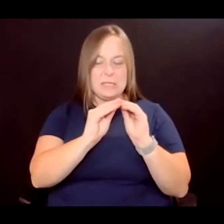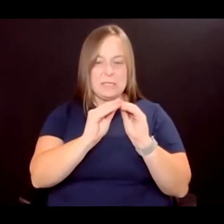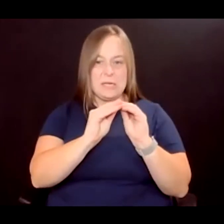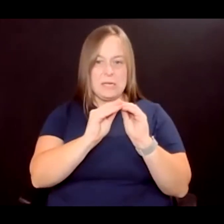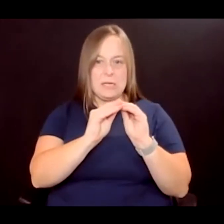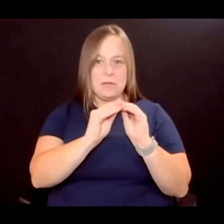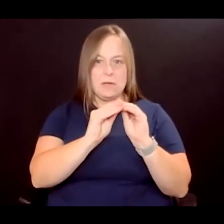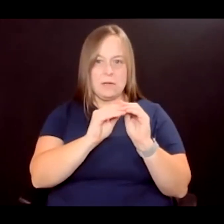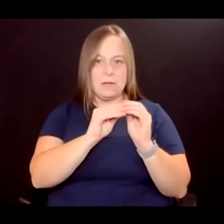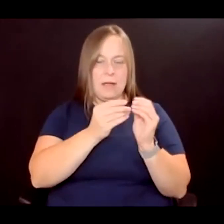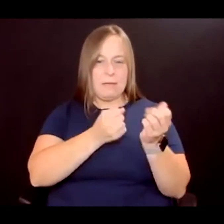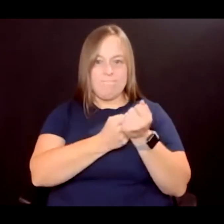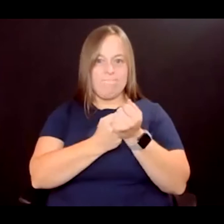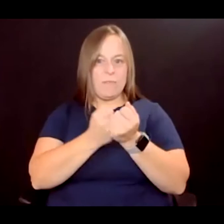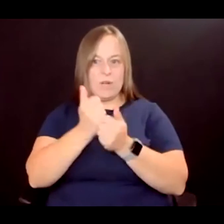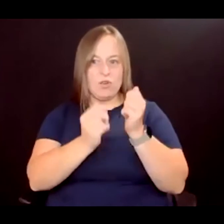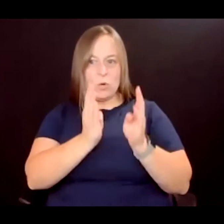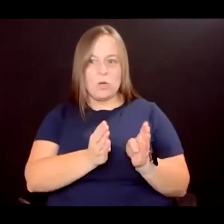one responded.